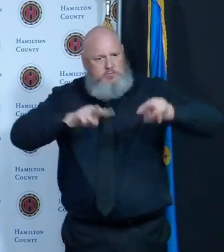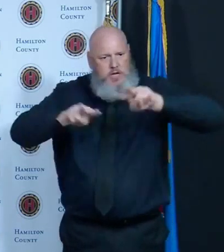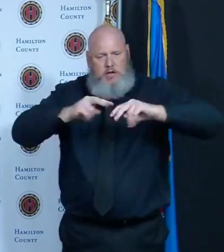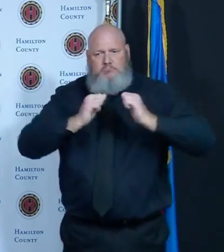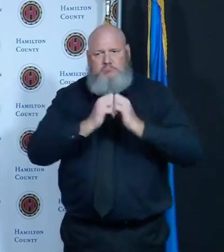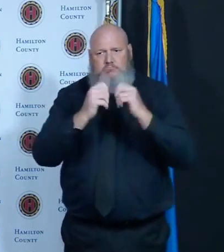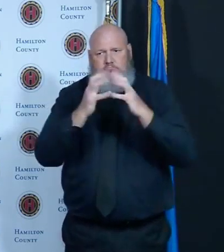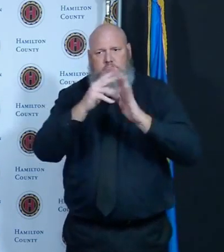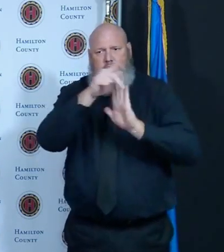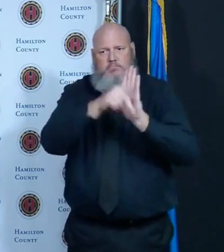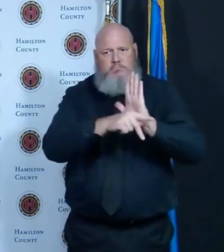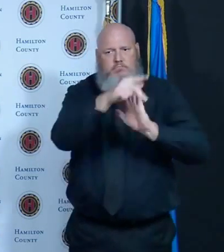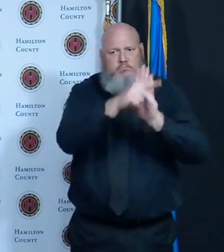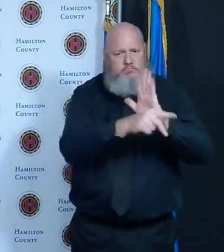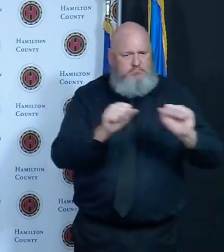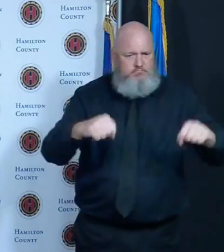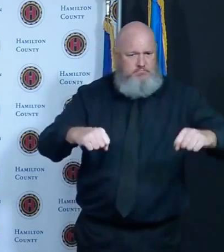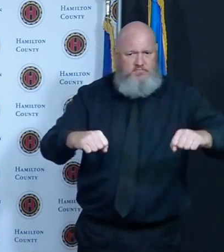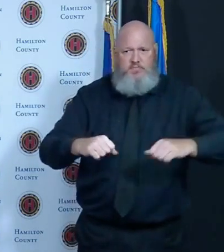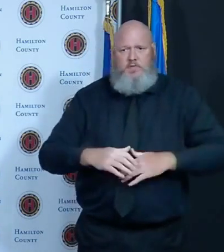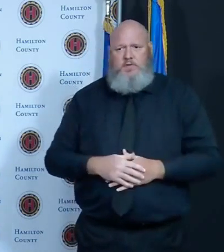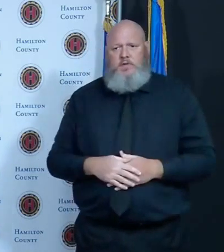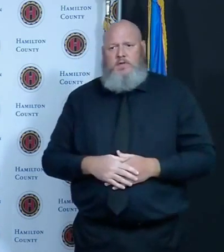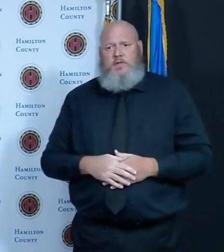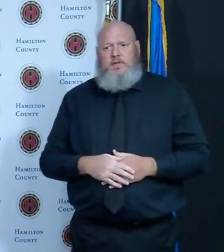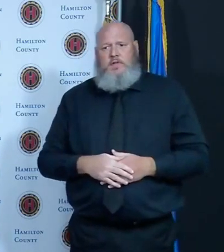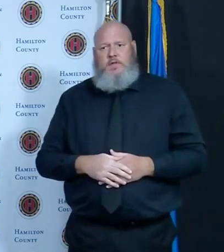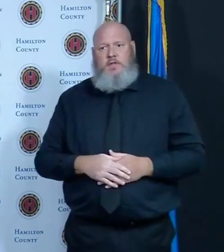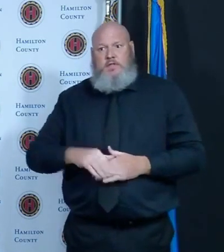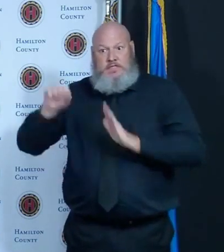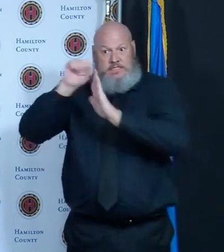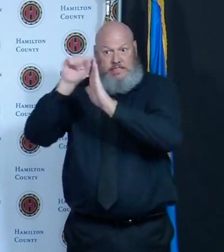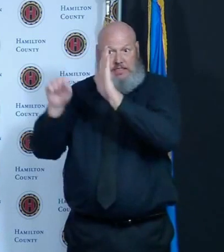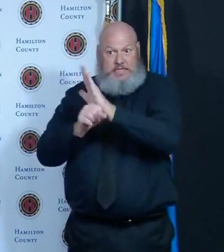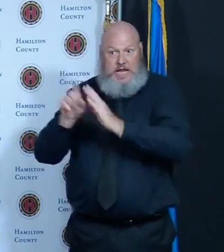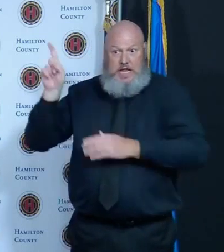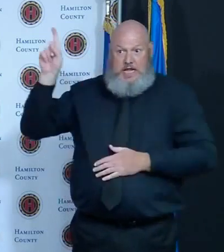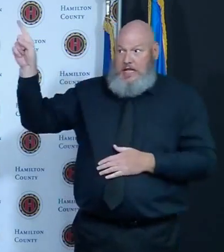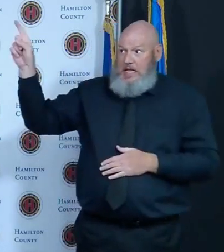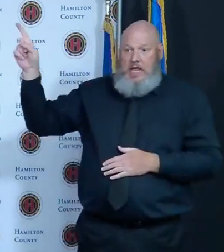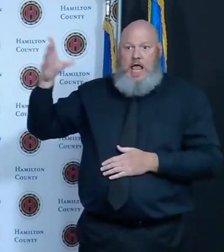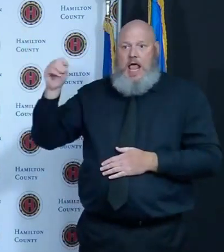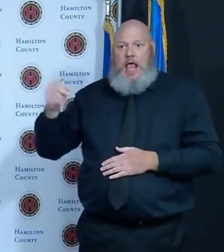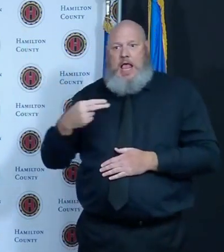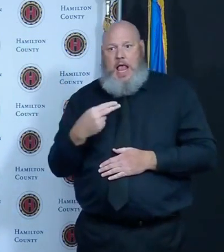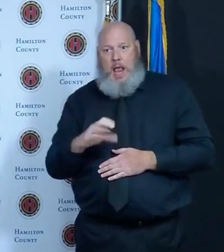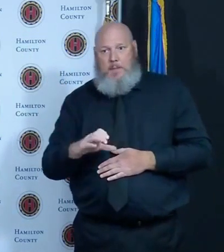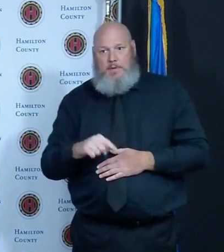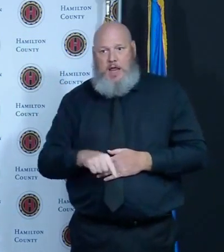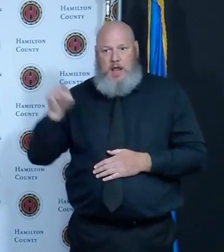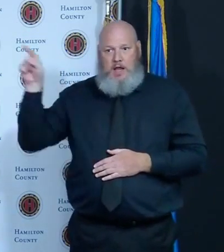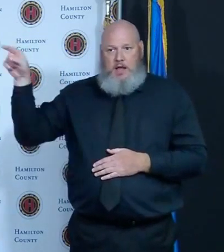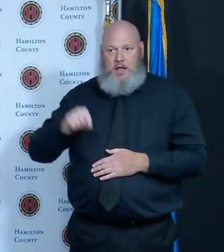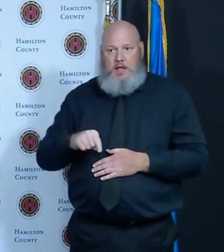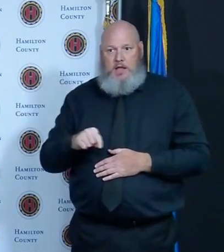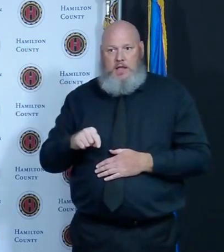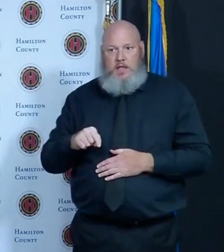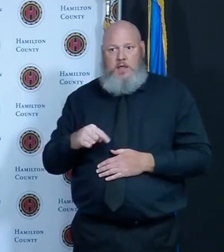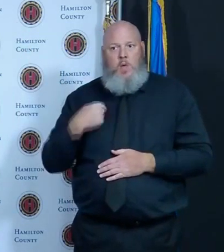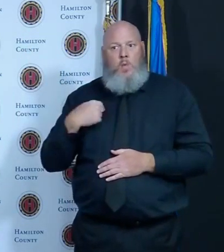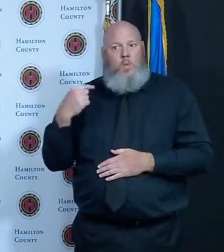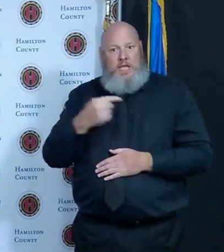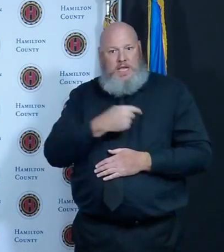seeing that play out at the state level, and we're seeing it play out in Hamilton County as well. And so while our numbers are going up, they